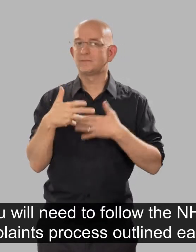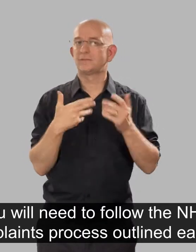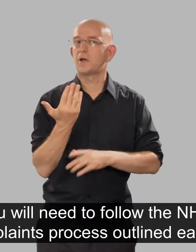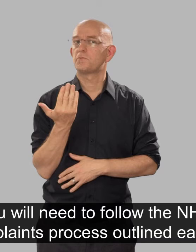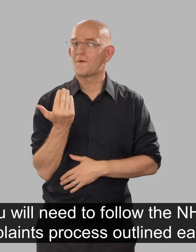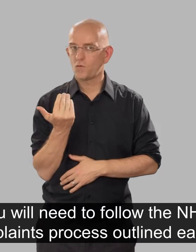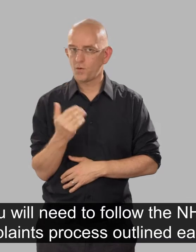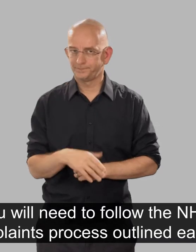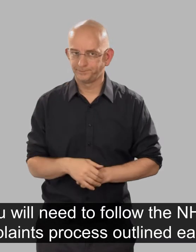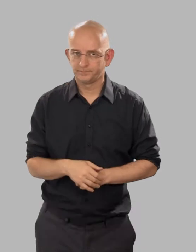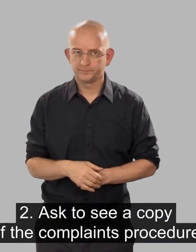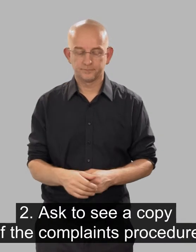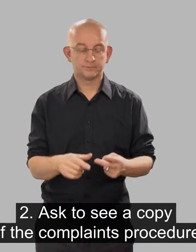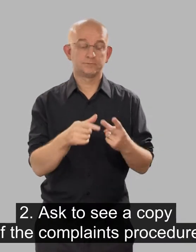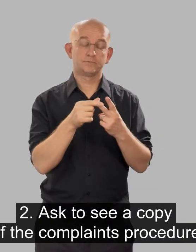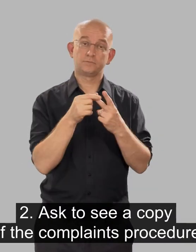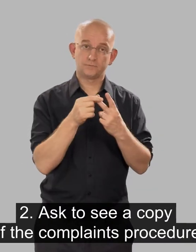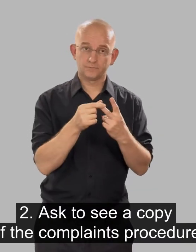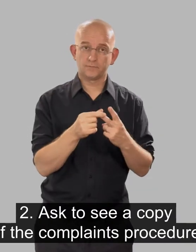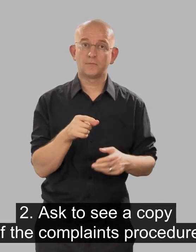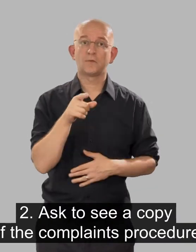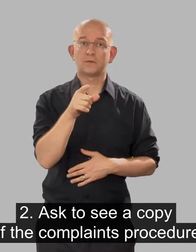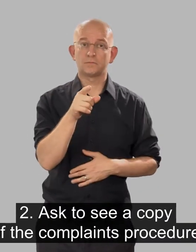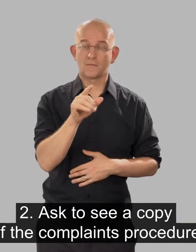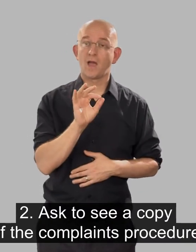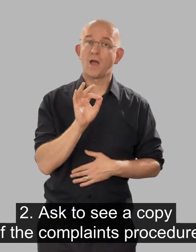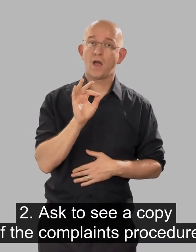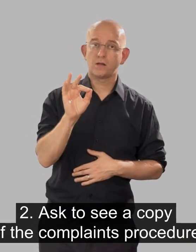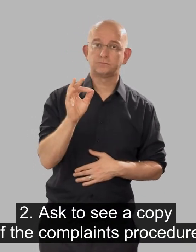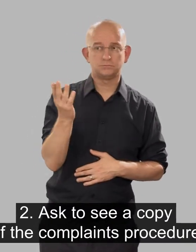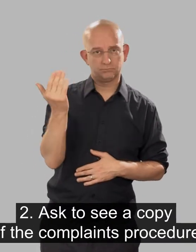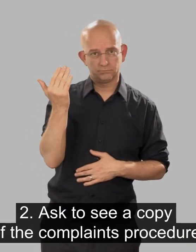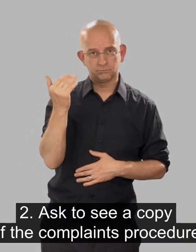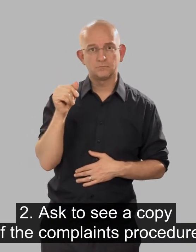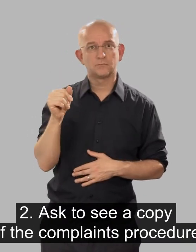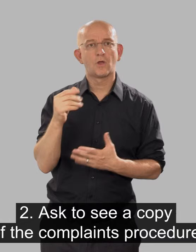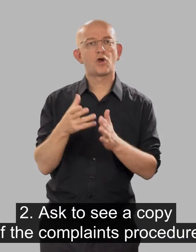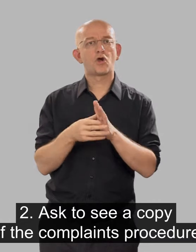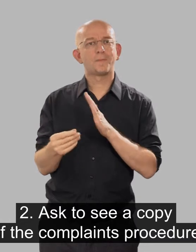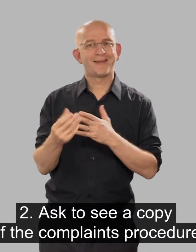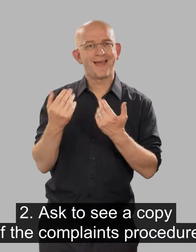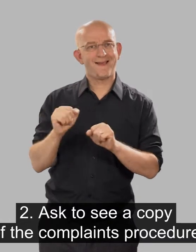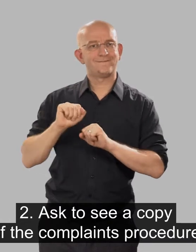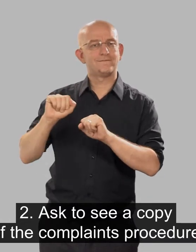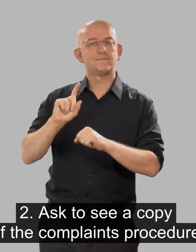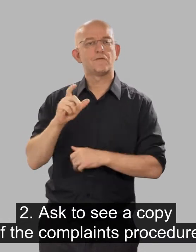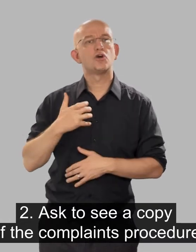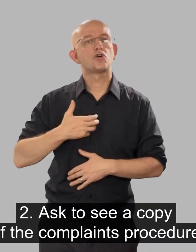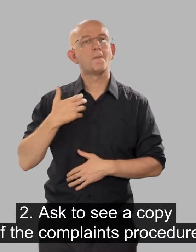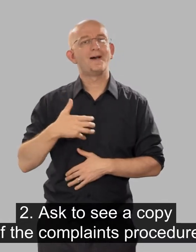outlined earlier. Number 2. Ask to see a copy of the complaints procedure